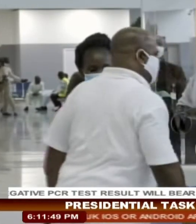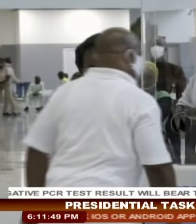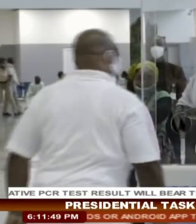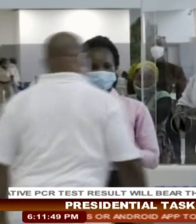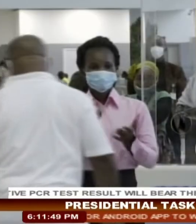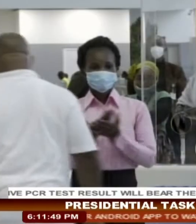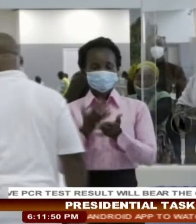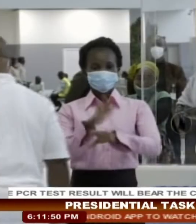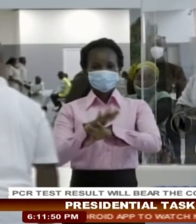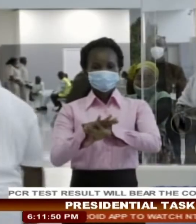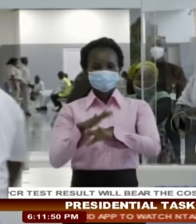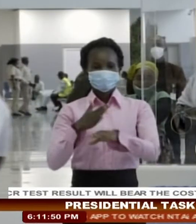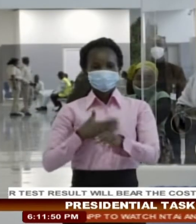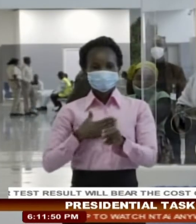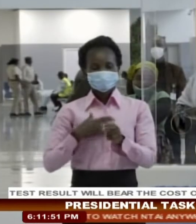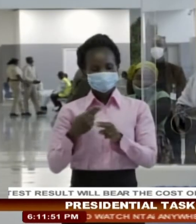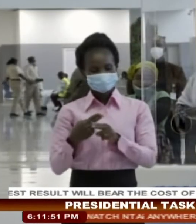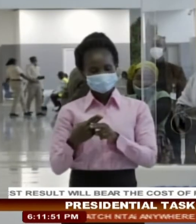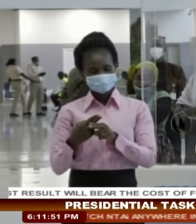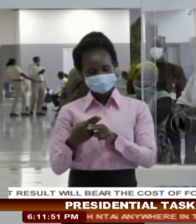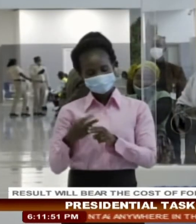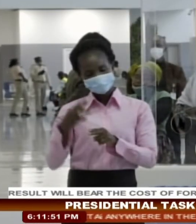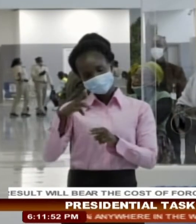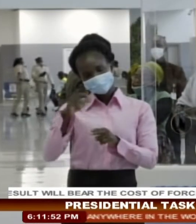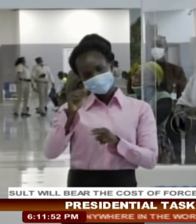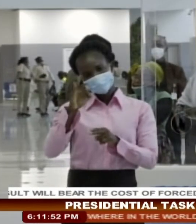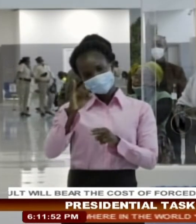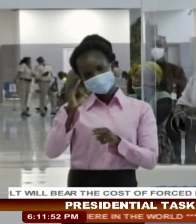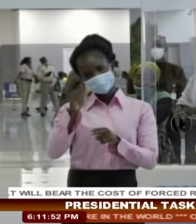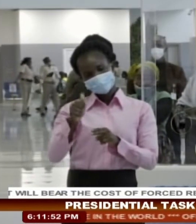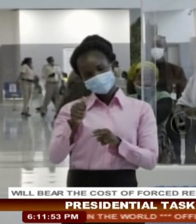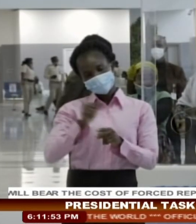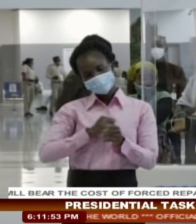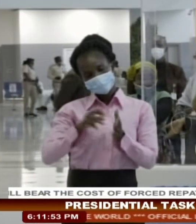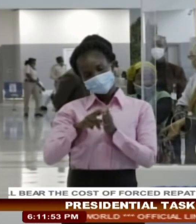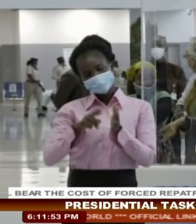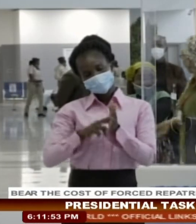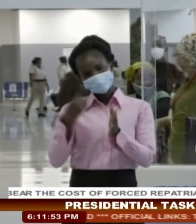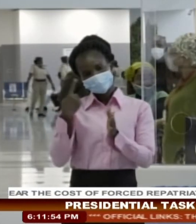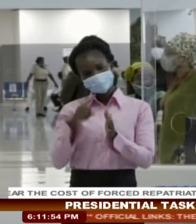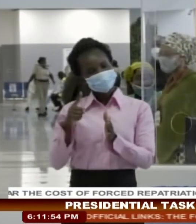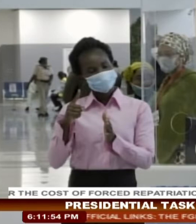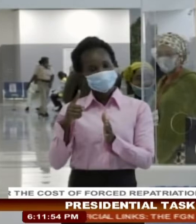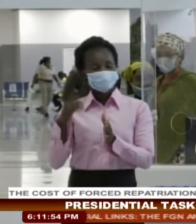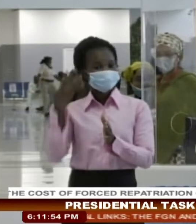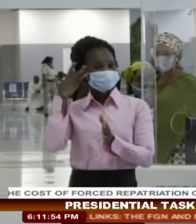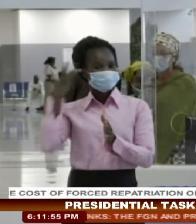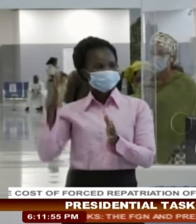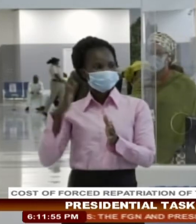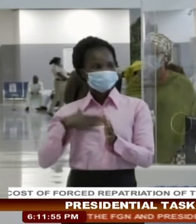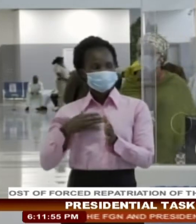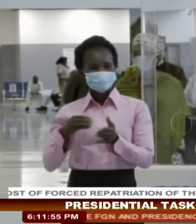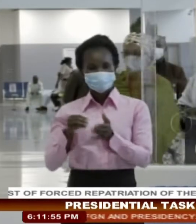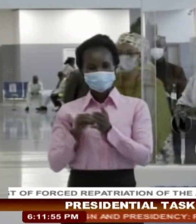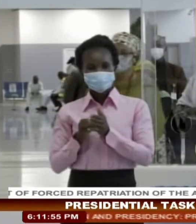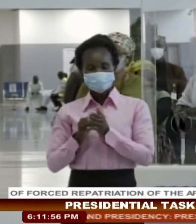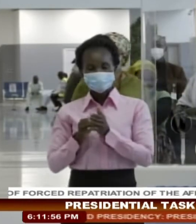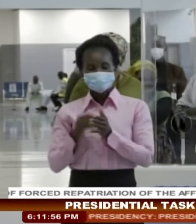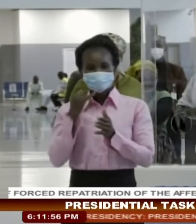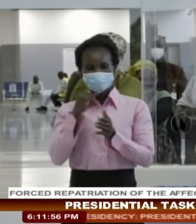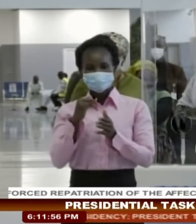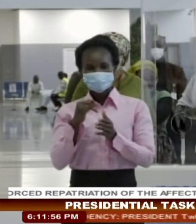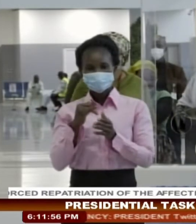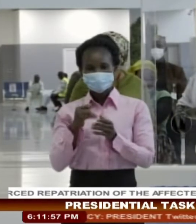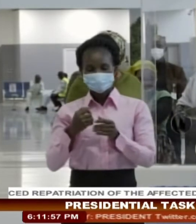Good evening. My name is Hassan Umar Farouk. I report for Liberty Radio and Television. My own is follow of